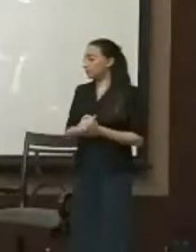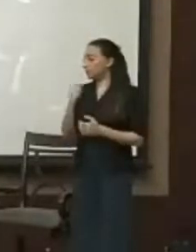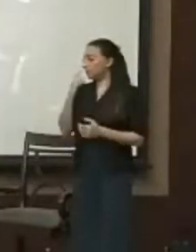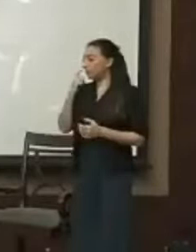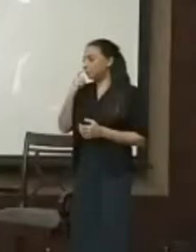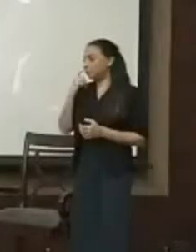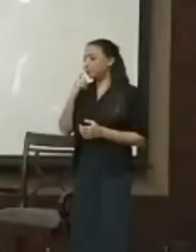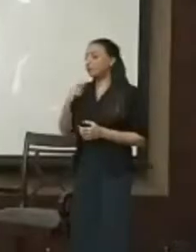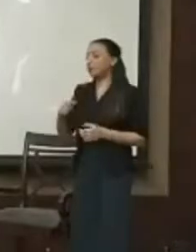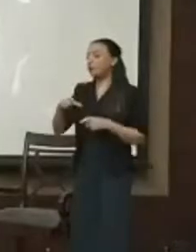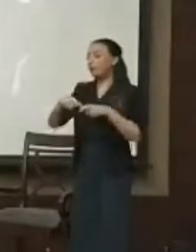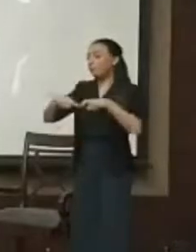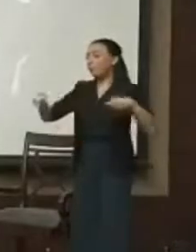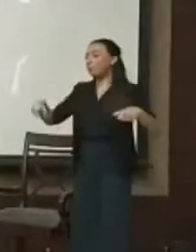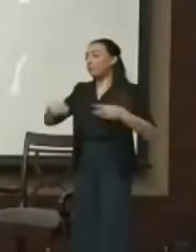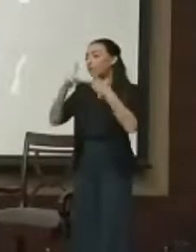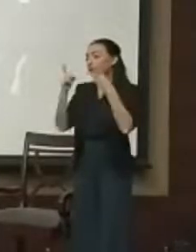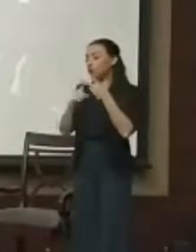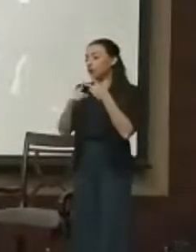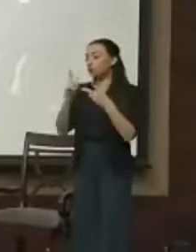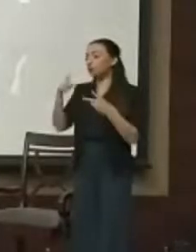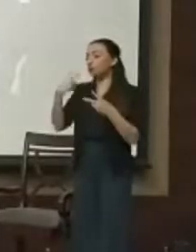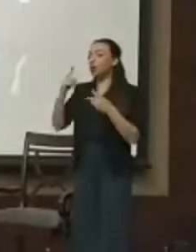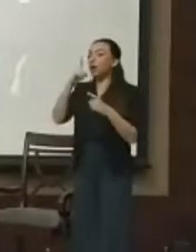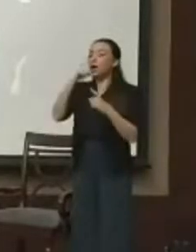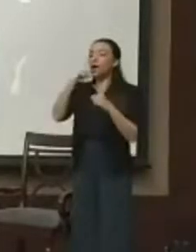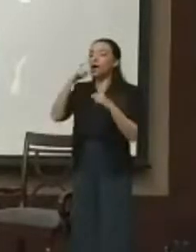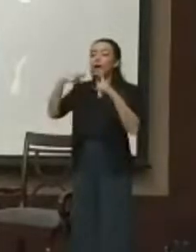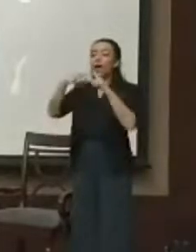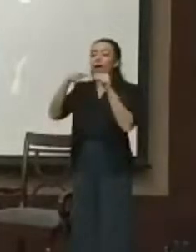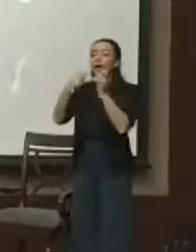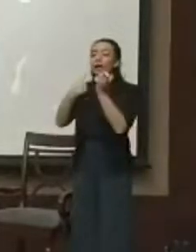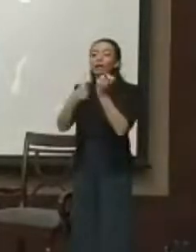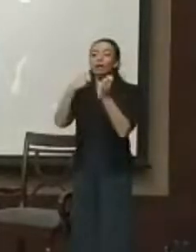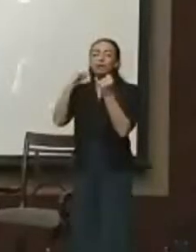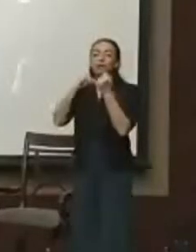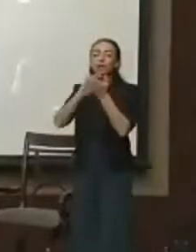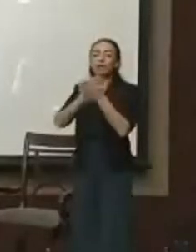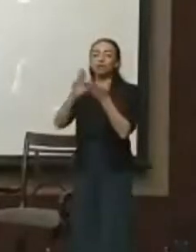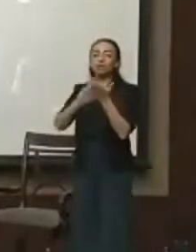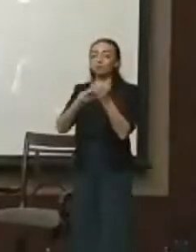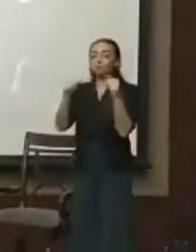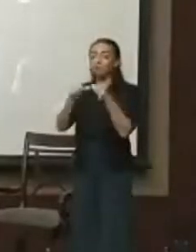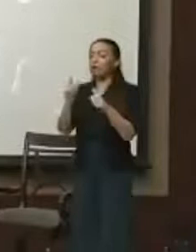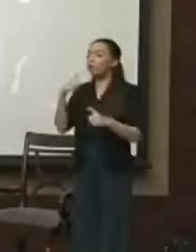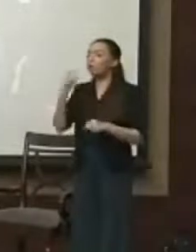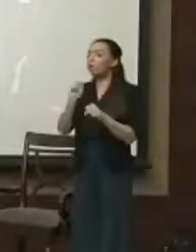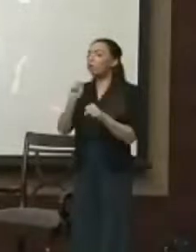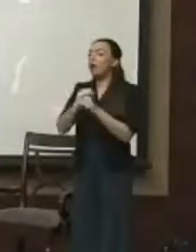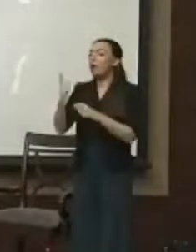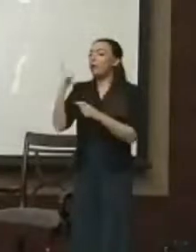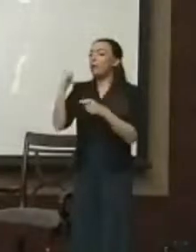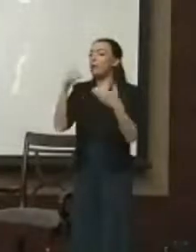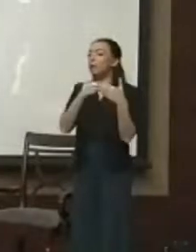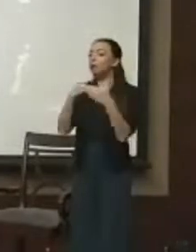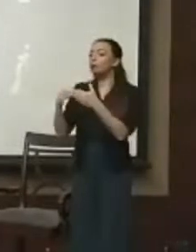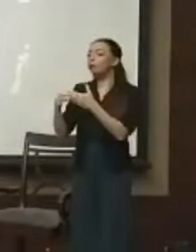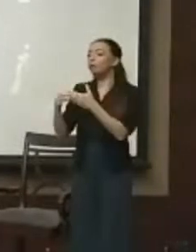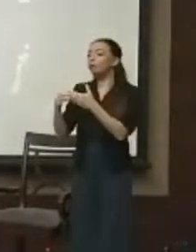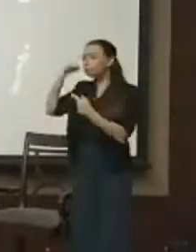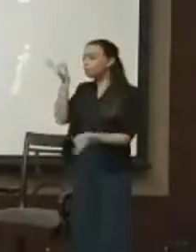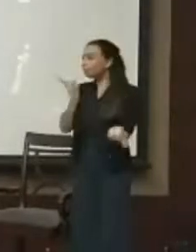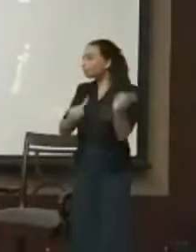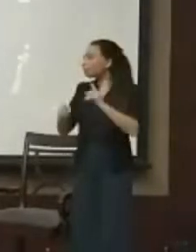The panelists for the discussion will include Ms. Karishma Chabra, Lead Accessibility and Strategic